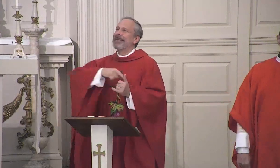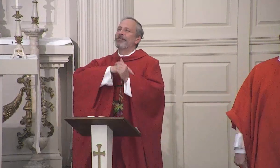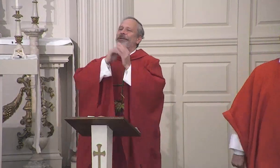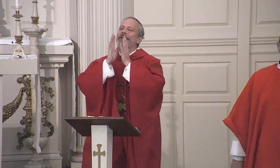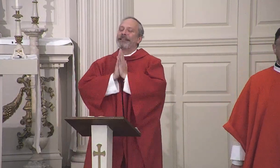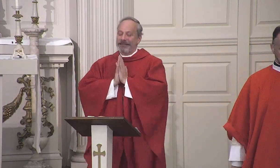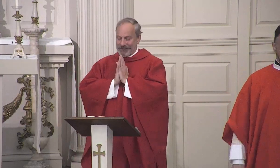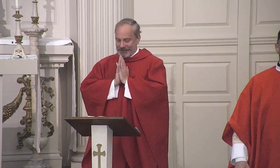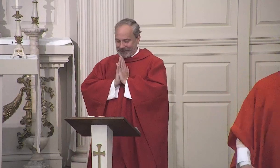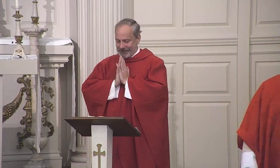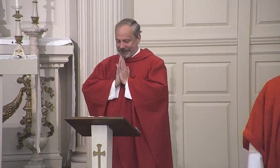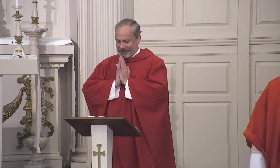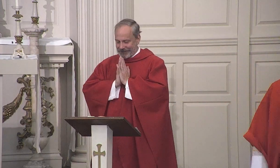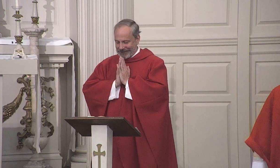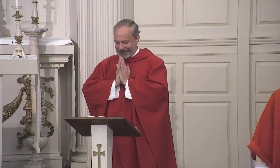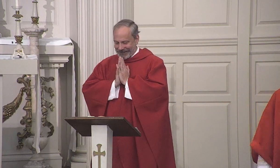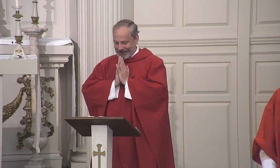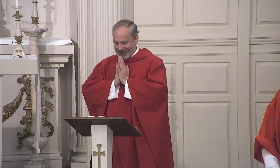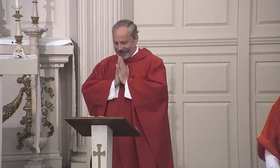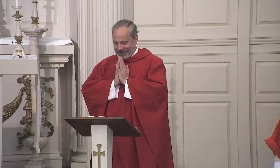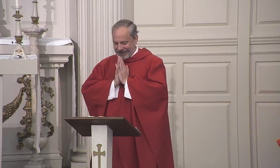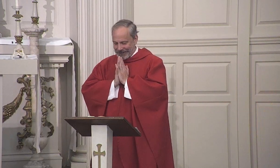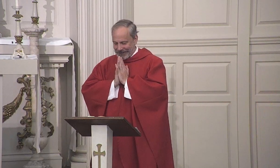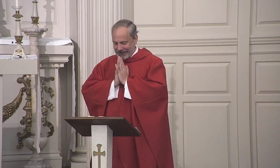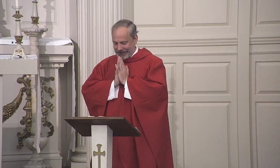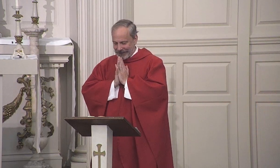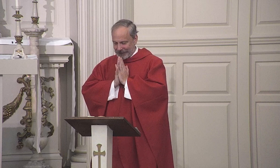Let us pray.